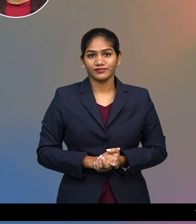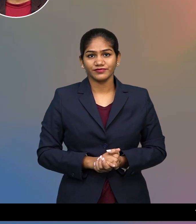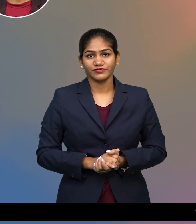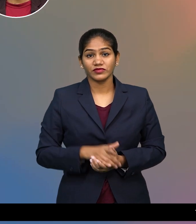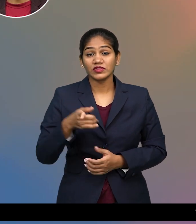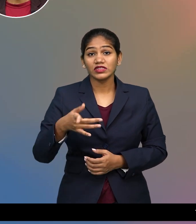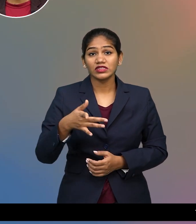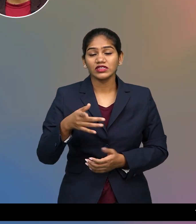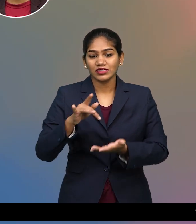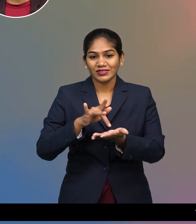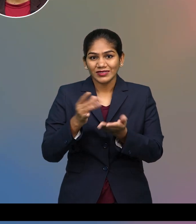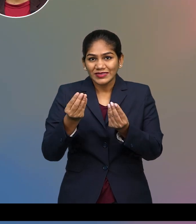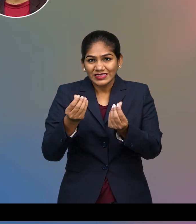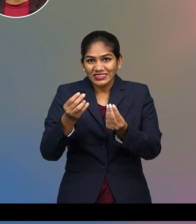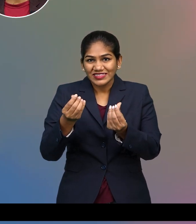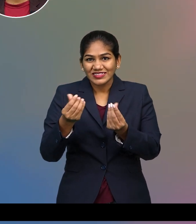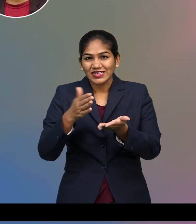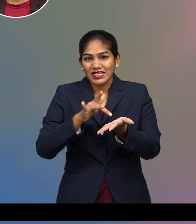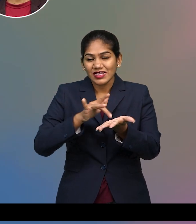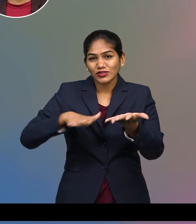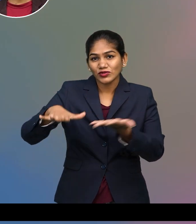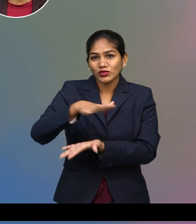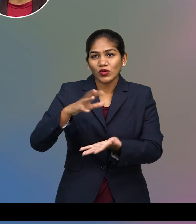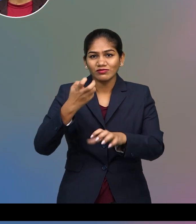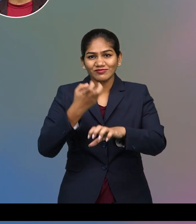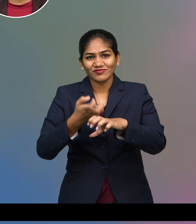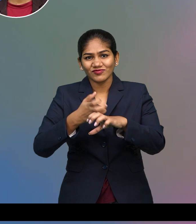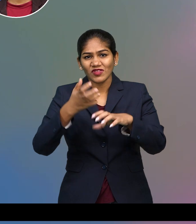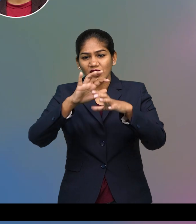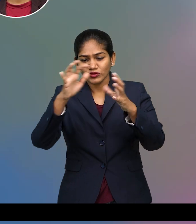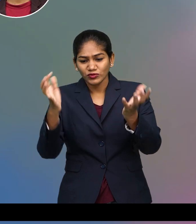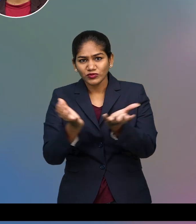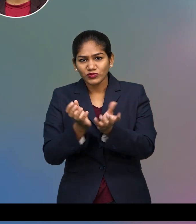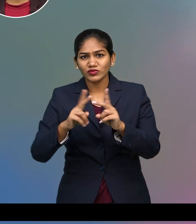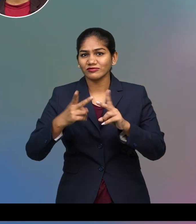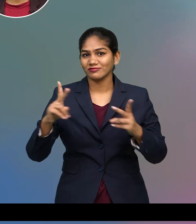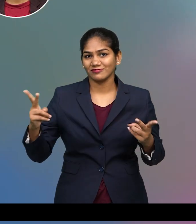The fact of soil, stone, etc.